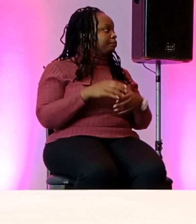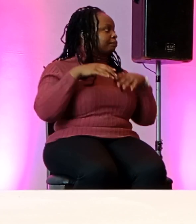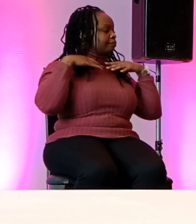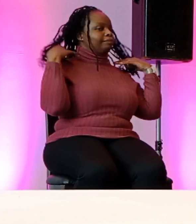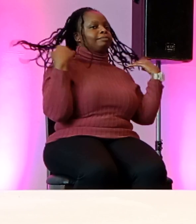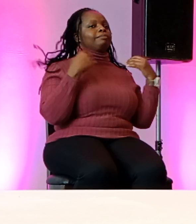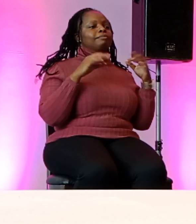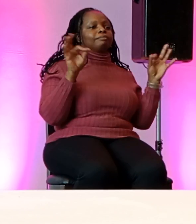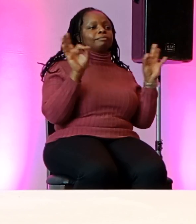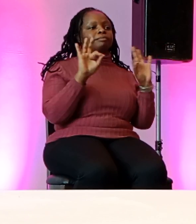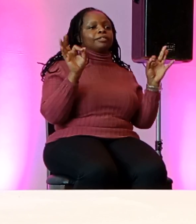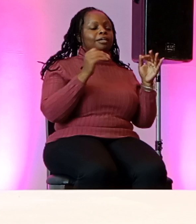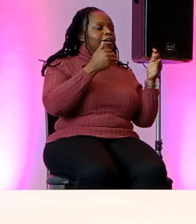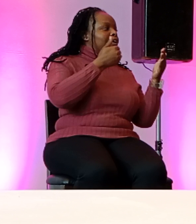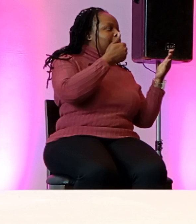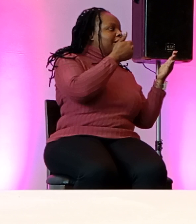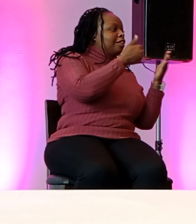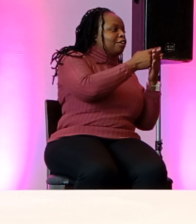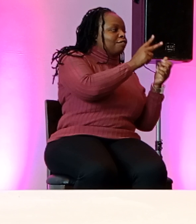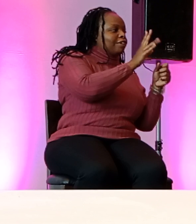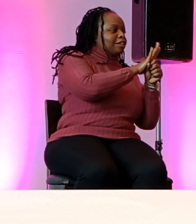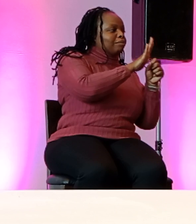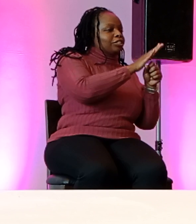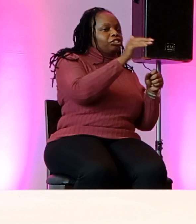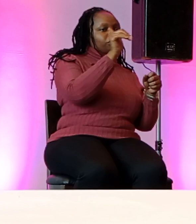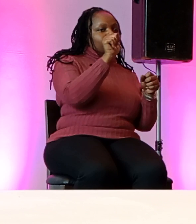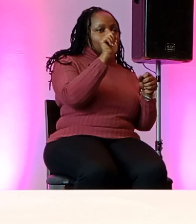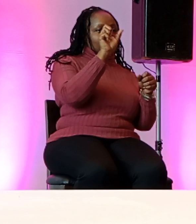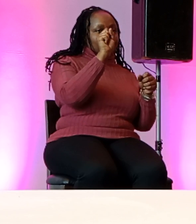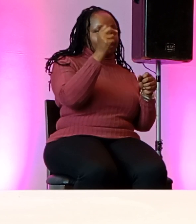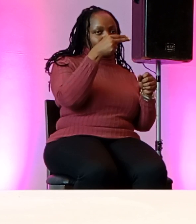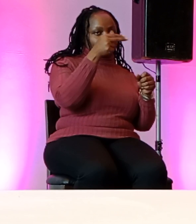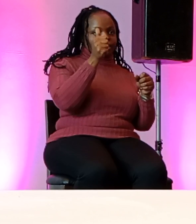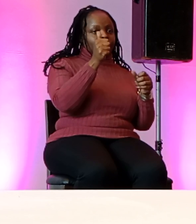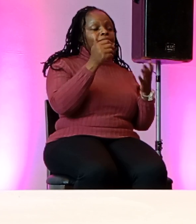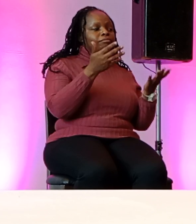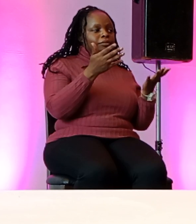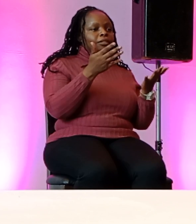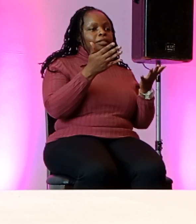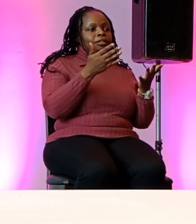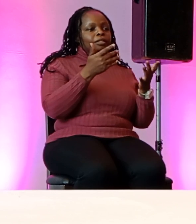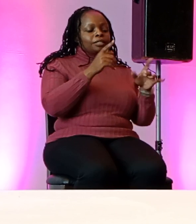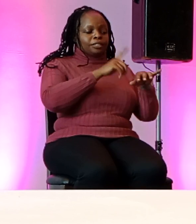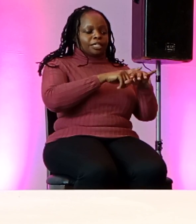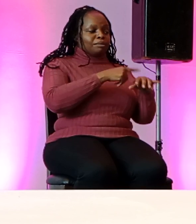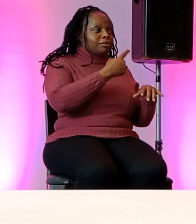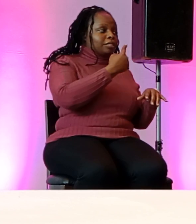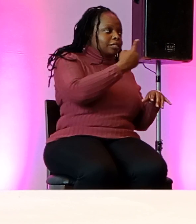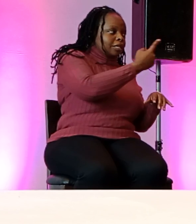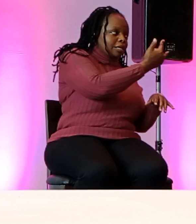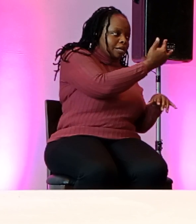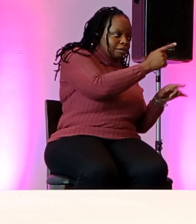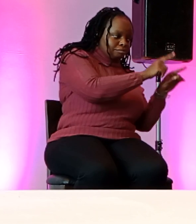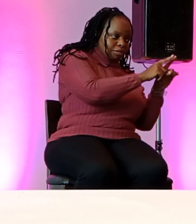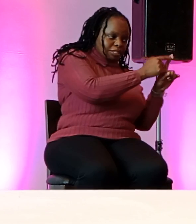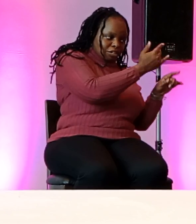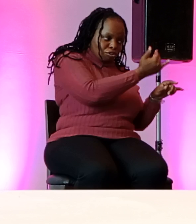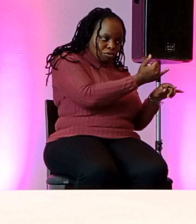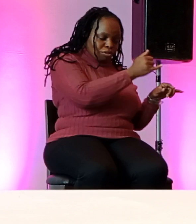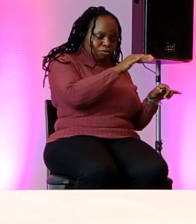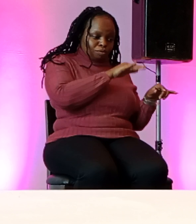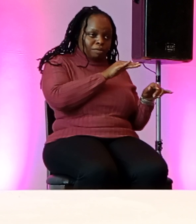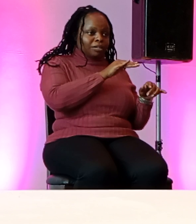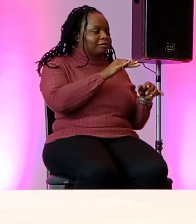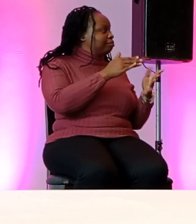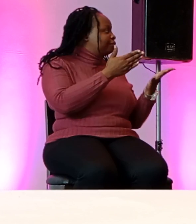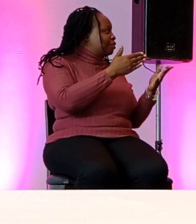Amazing. Thank you so much, Asha. I have to say, you know, when she said, as a youthful woman, I think we're all